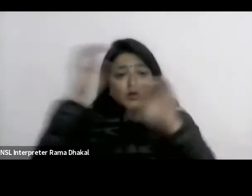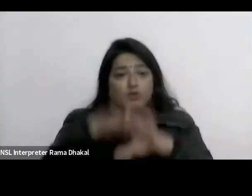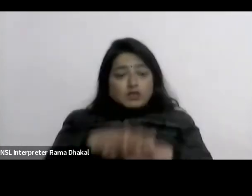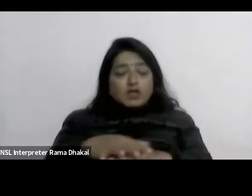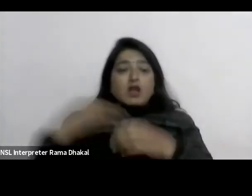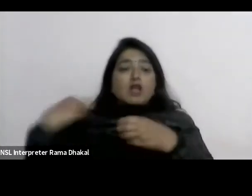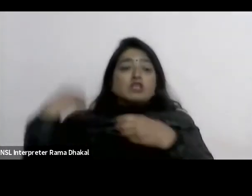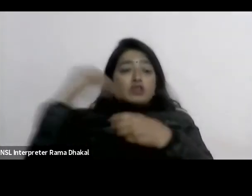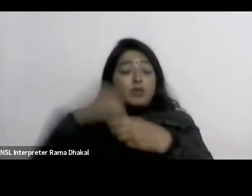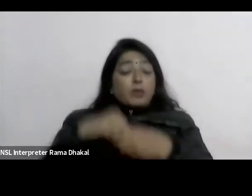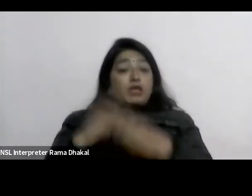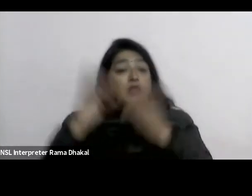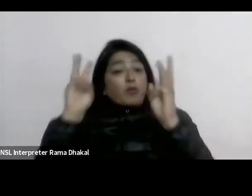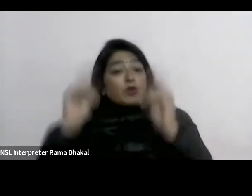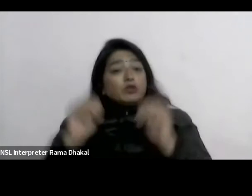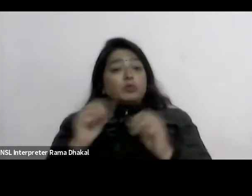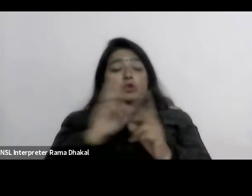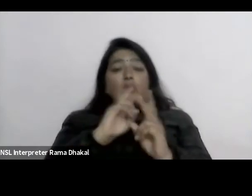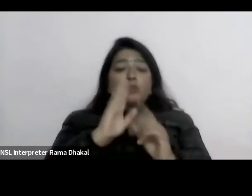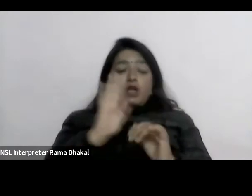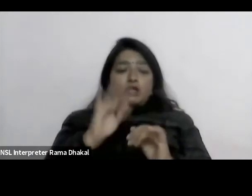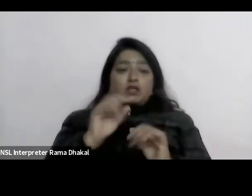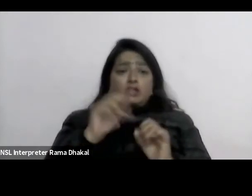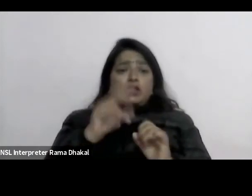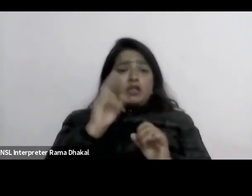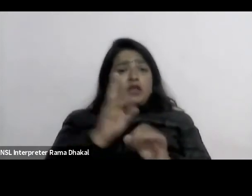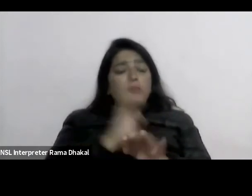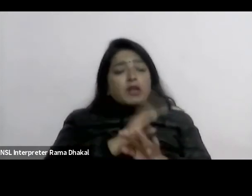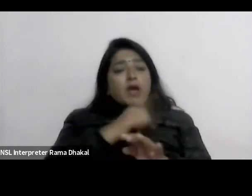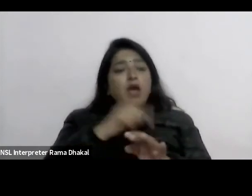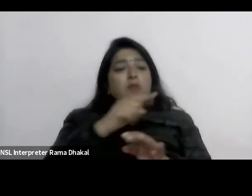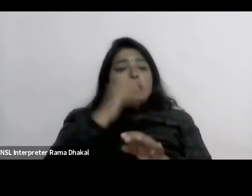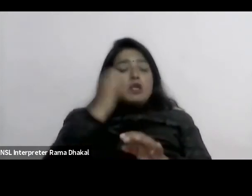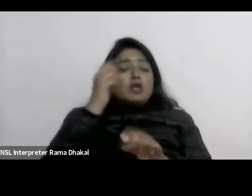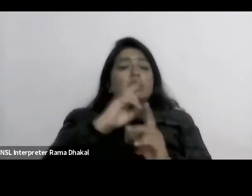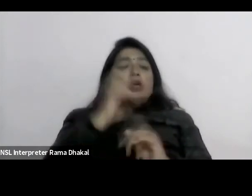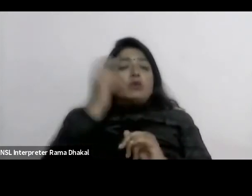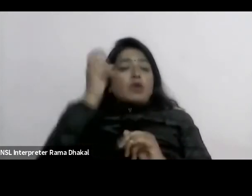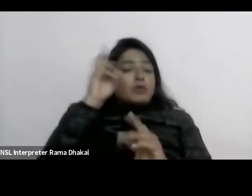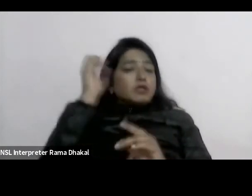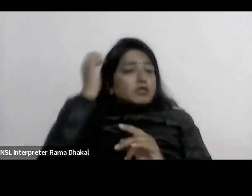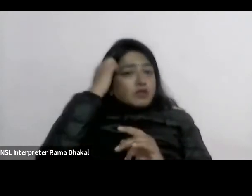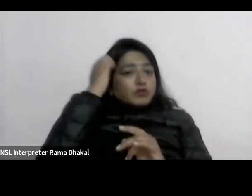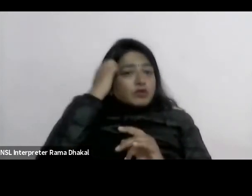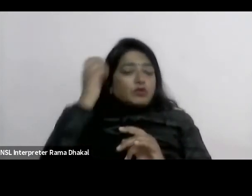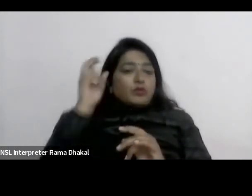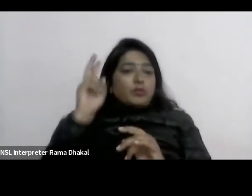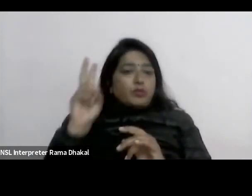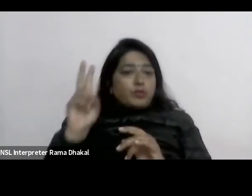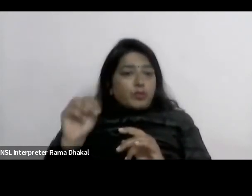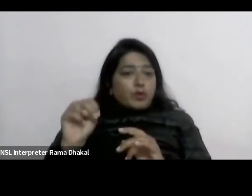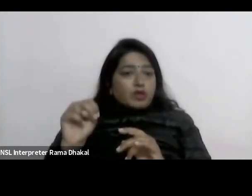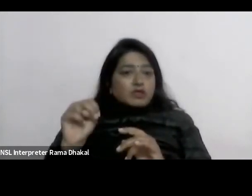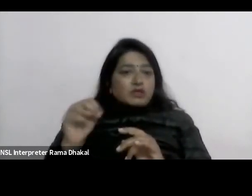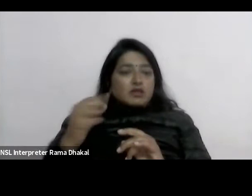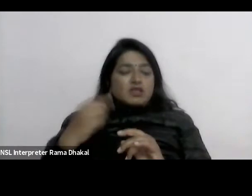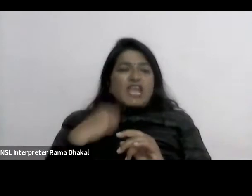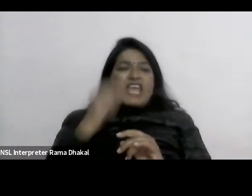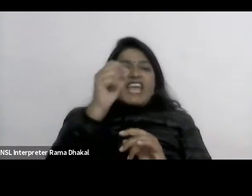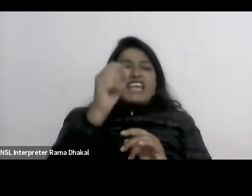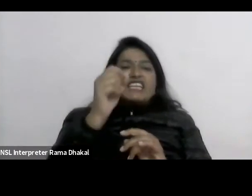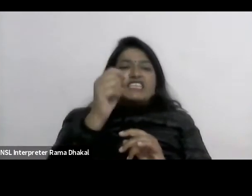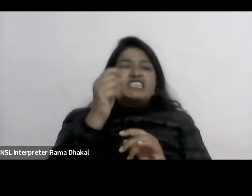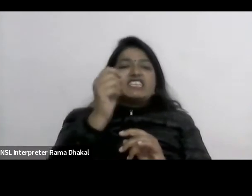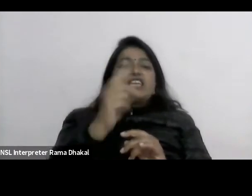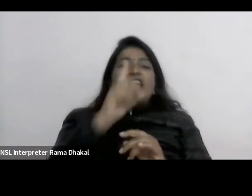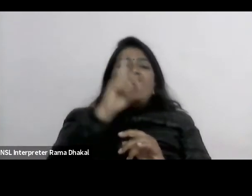also must be mindful that participation and inclusion don't slip into tokenism.